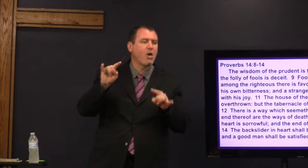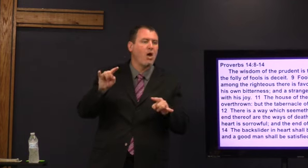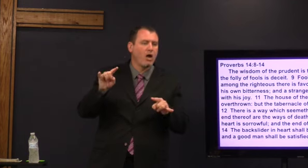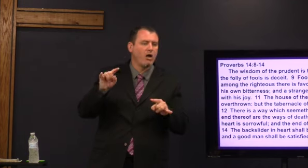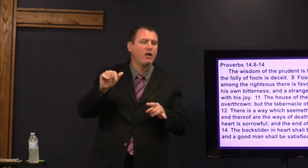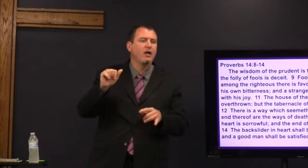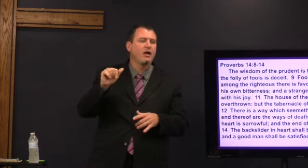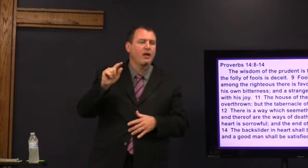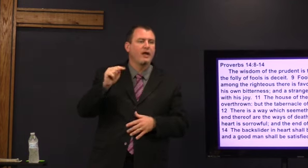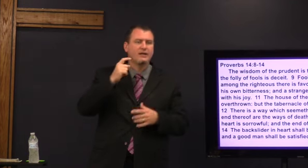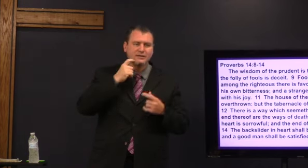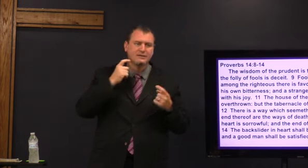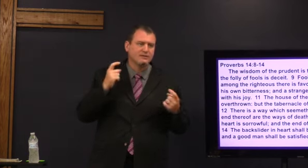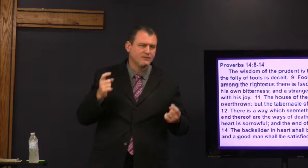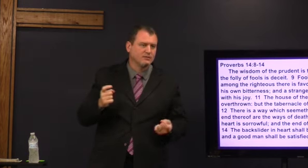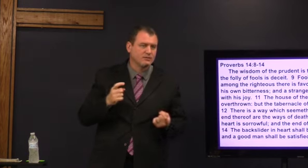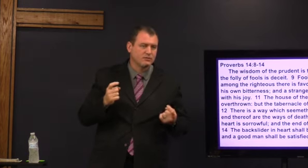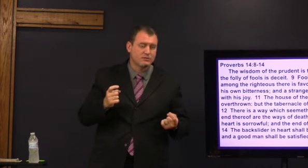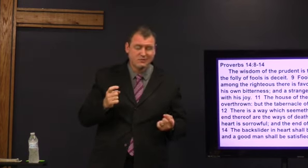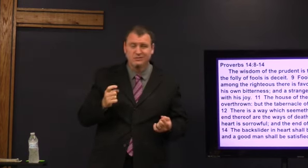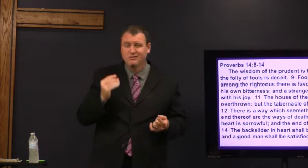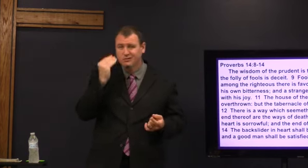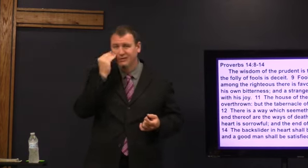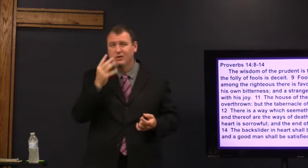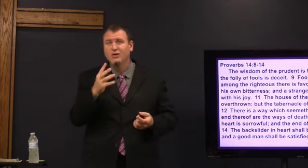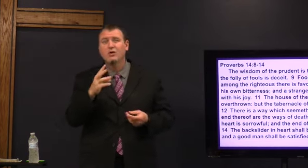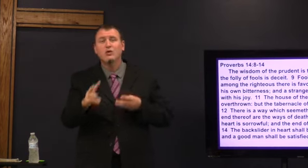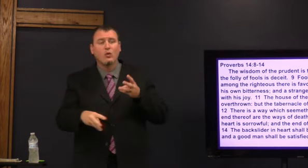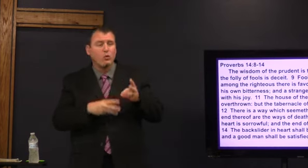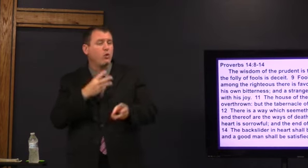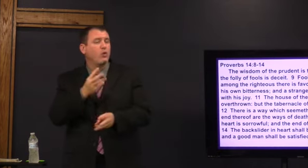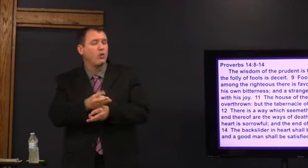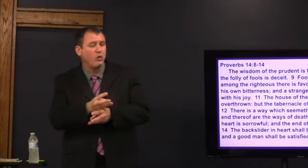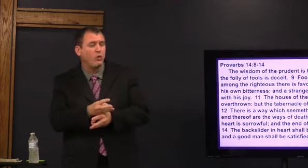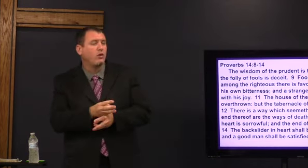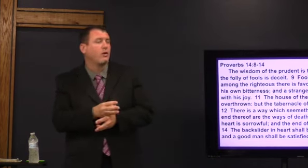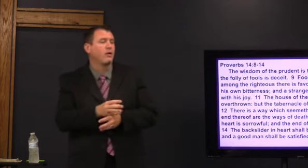fools make a mockery at sin. The world